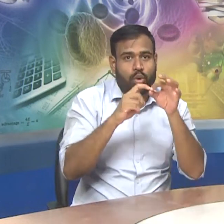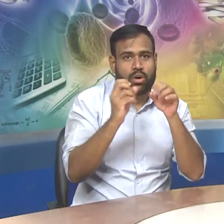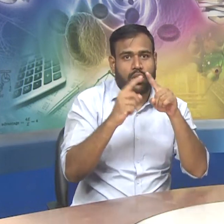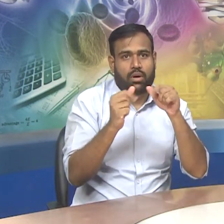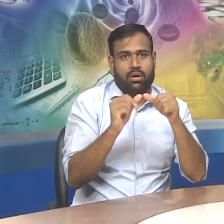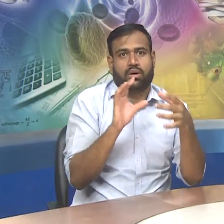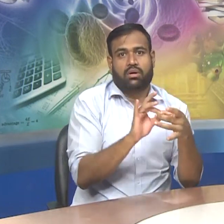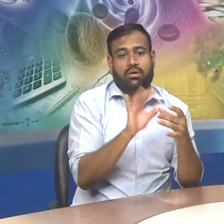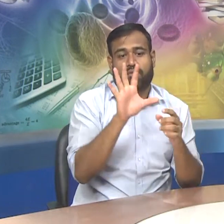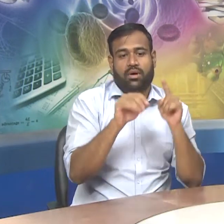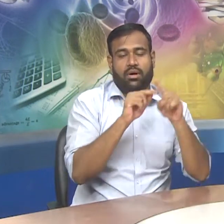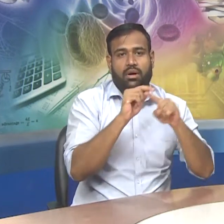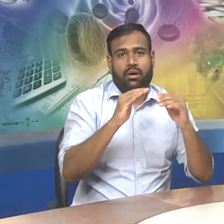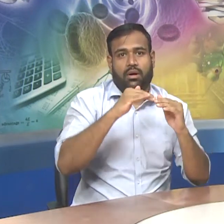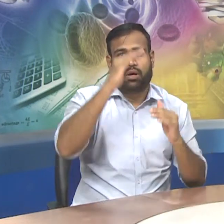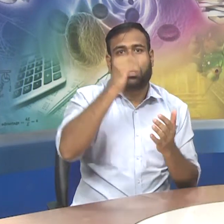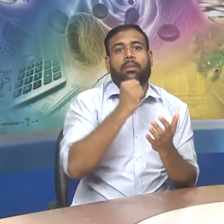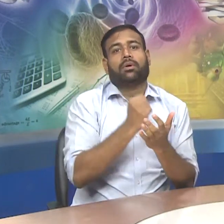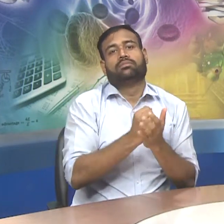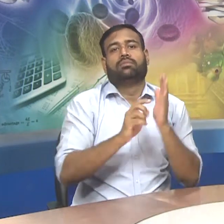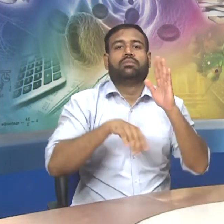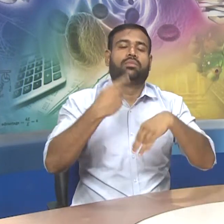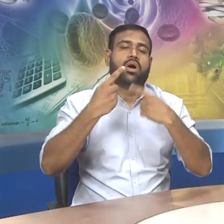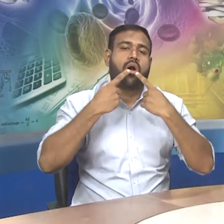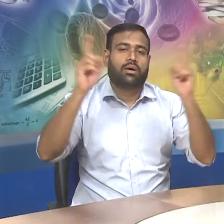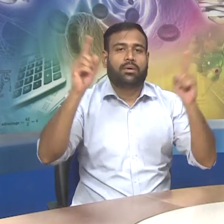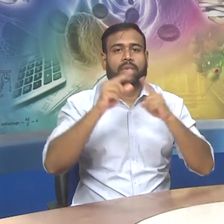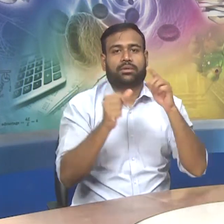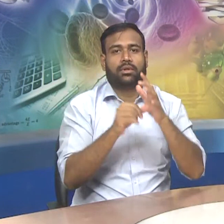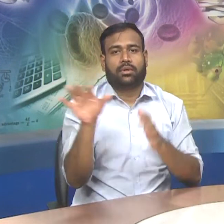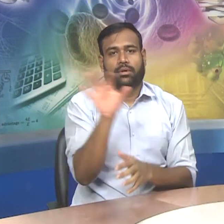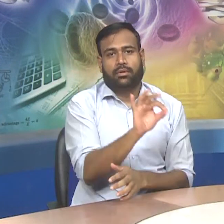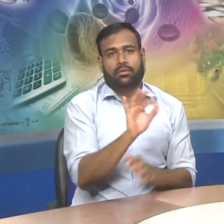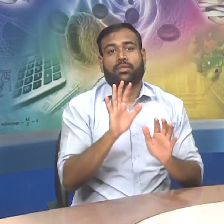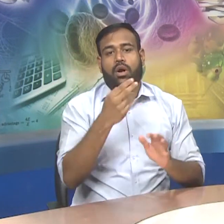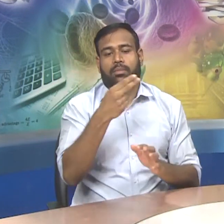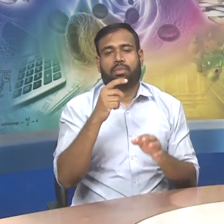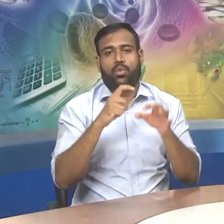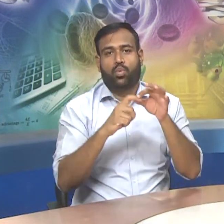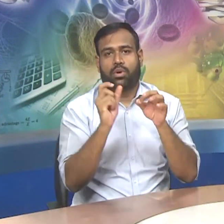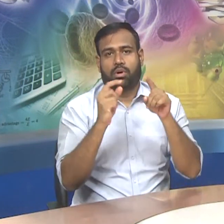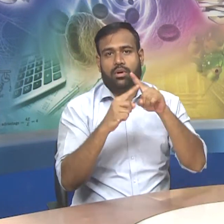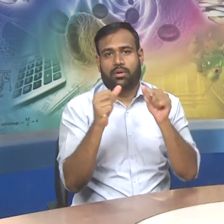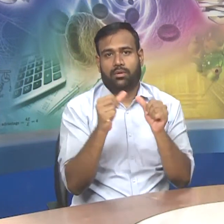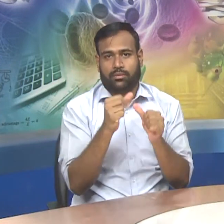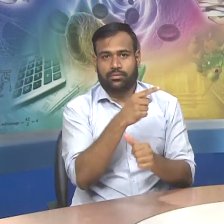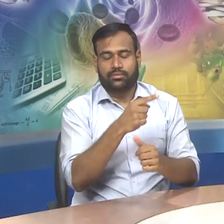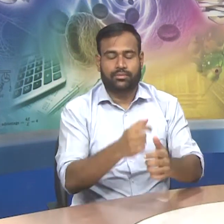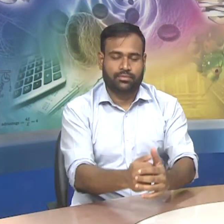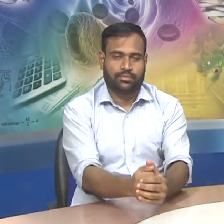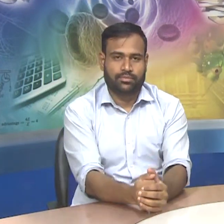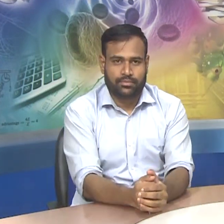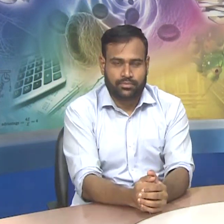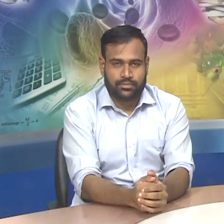If it is less than 50%, then it is ignored, and if it is more than 50%, then this is known as quota.